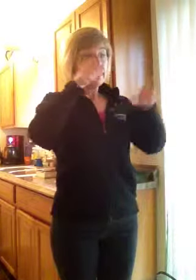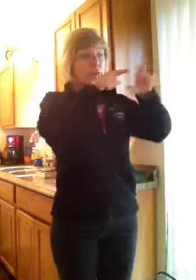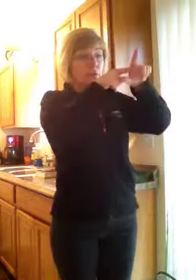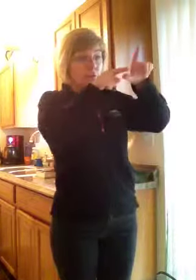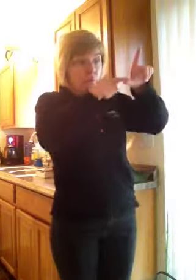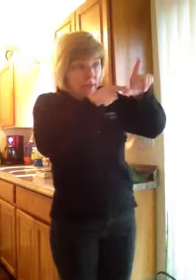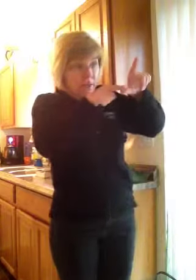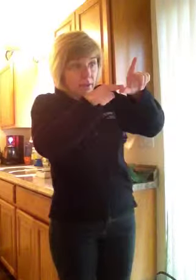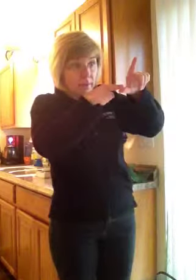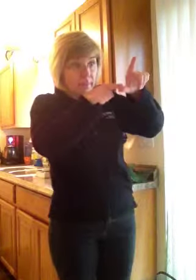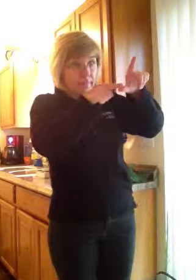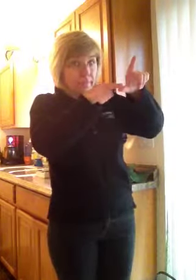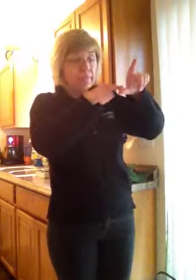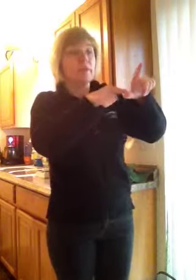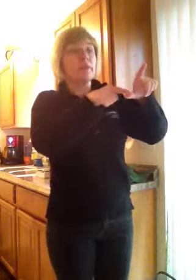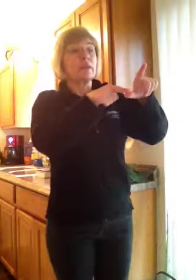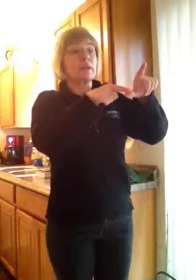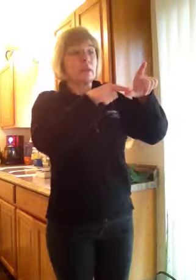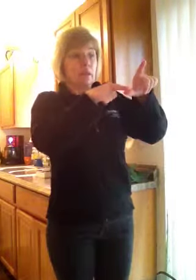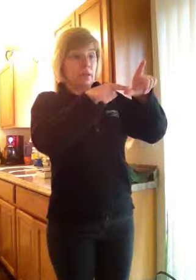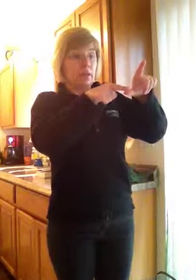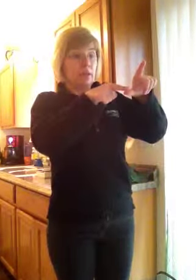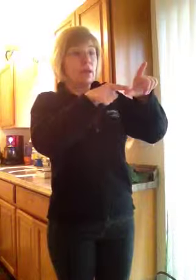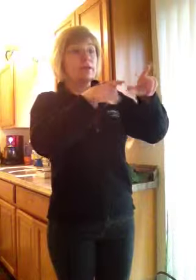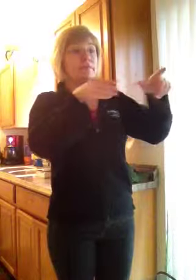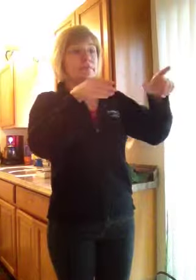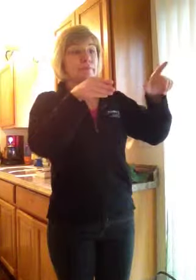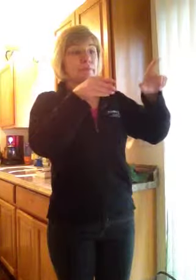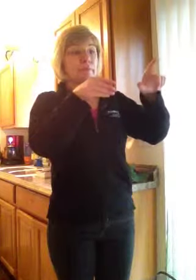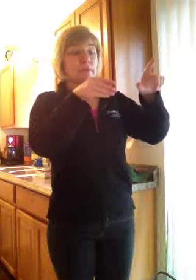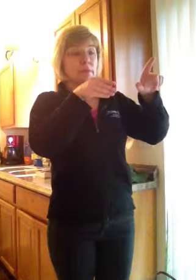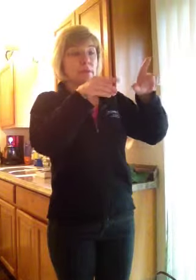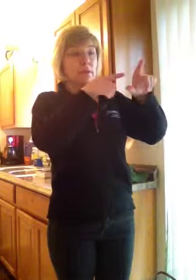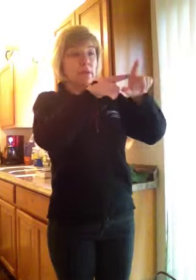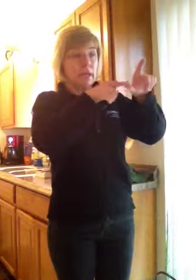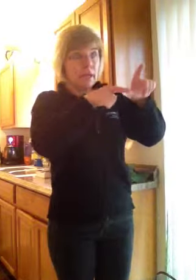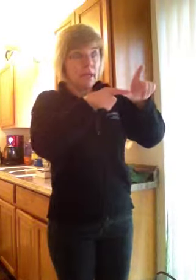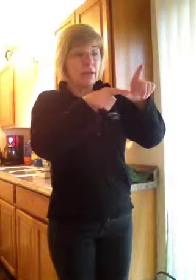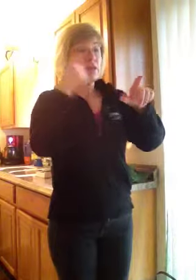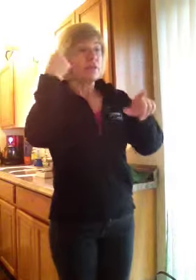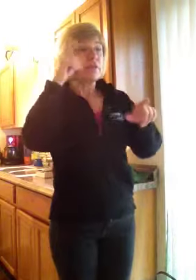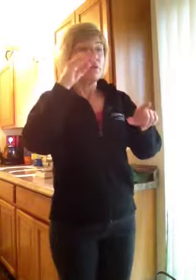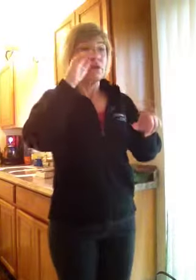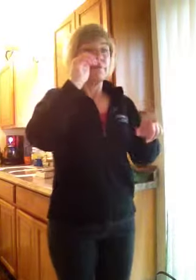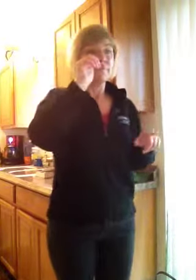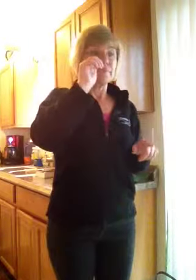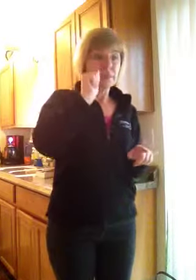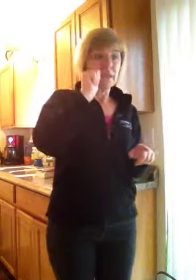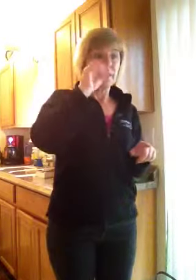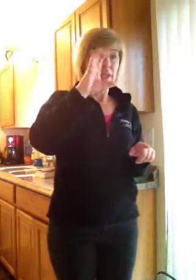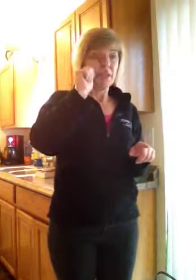those kinds of angles, you know what type of triangle you have. Alright then, classifying triangles by angles is pretty